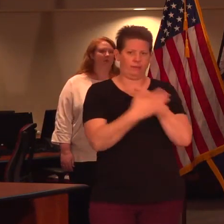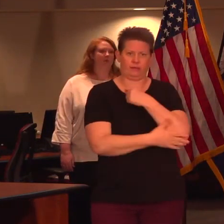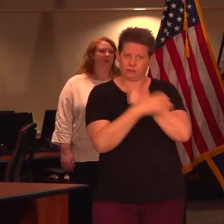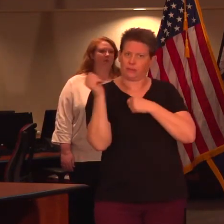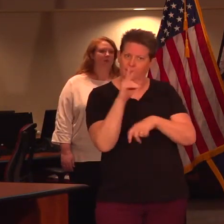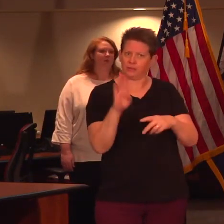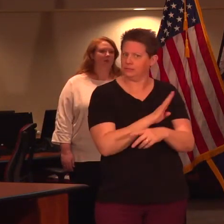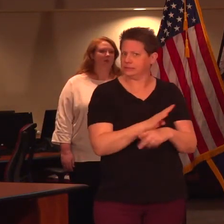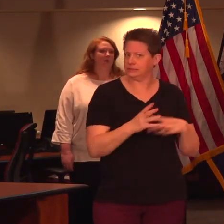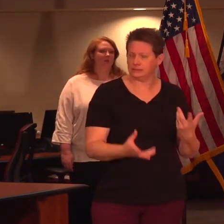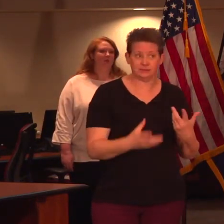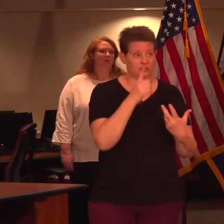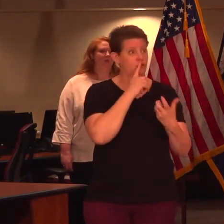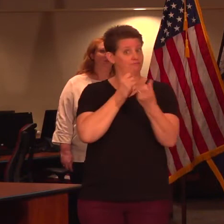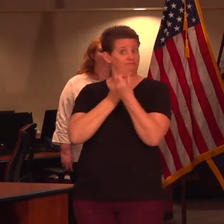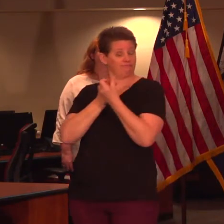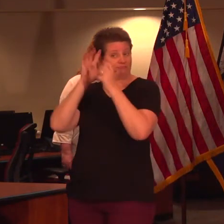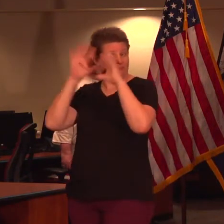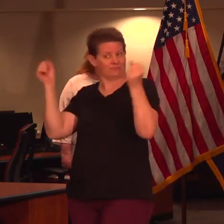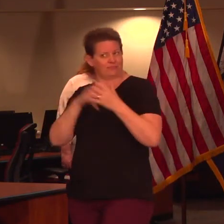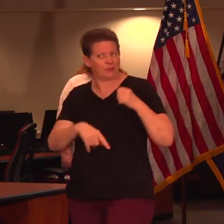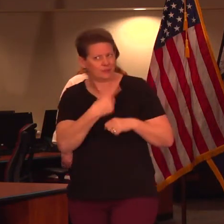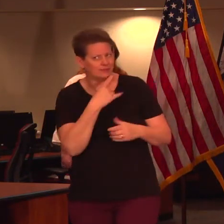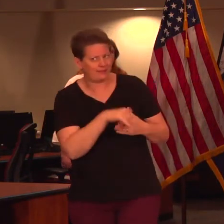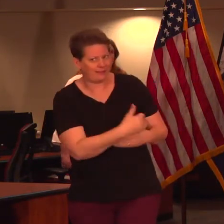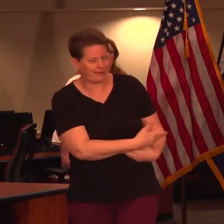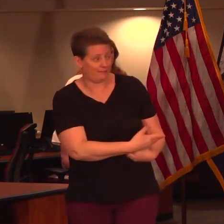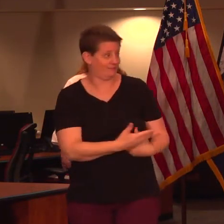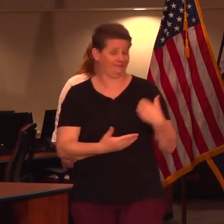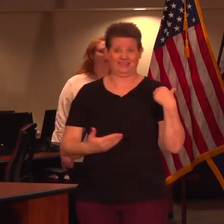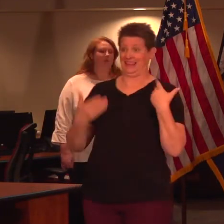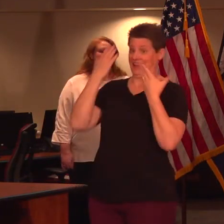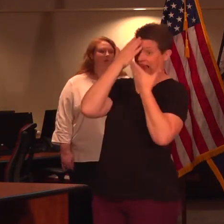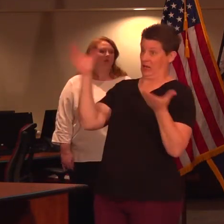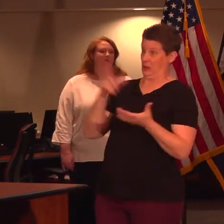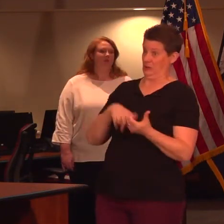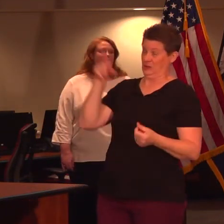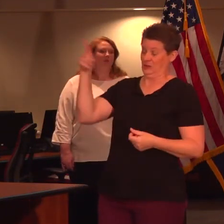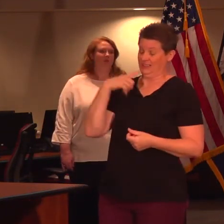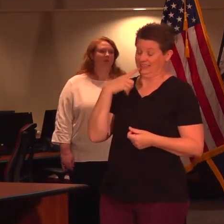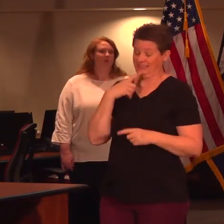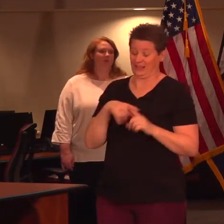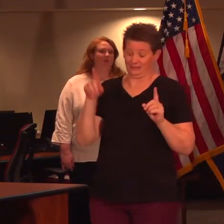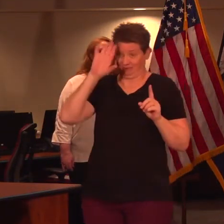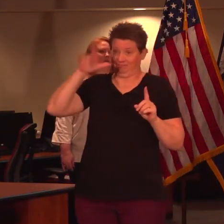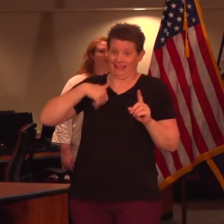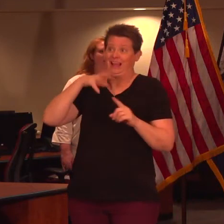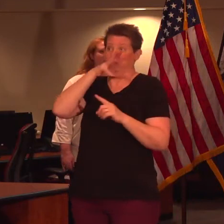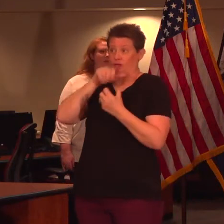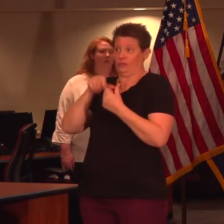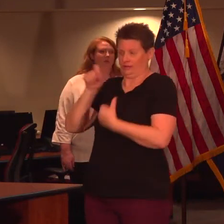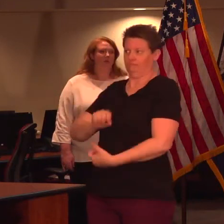to business. You're a longtime ally of the president. What do you say to a statement like that? I don't know what he said, but I know I've talked to him face